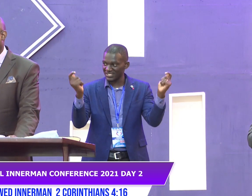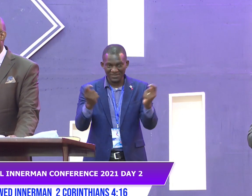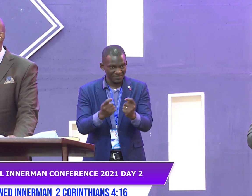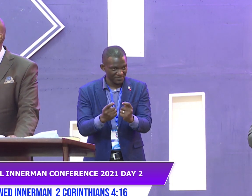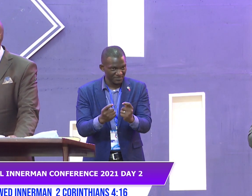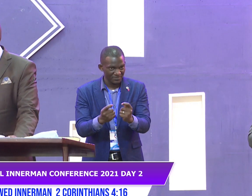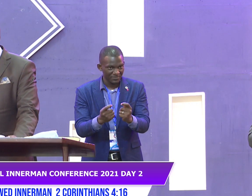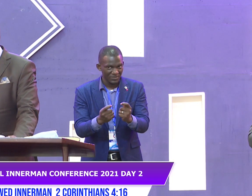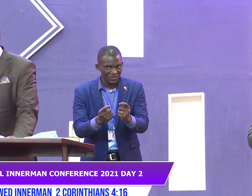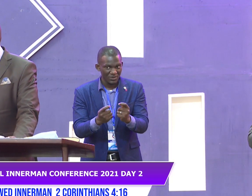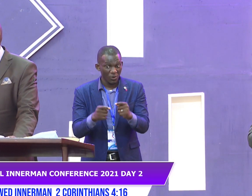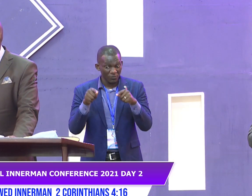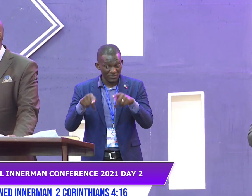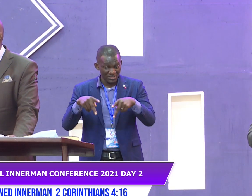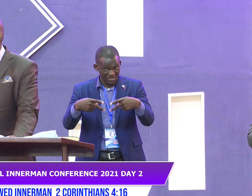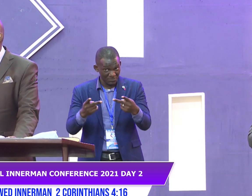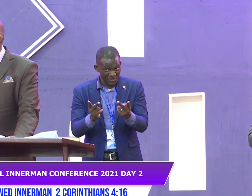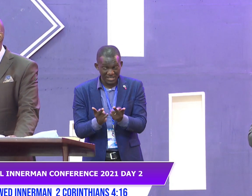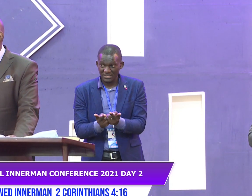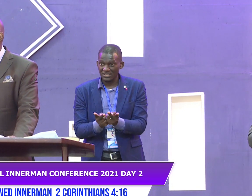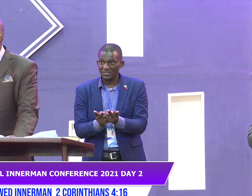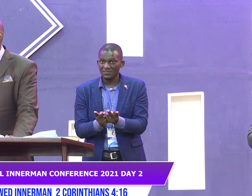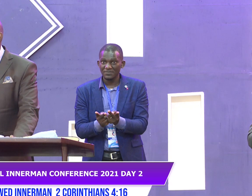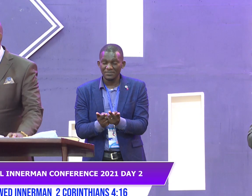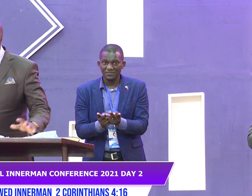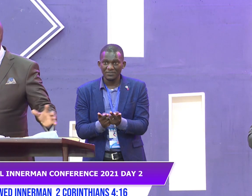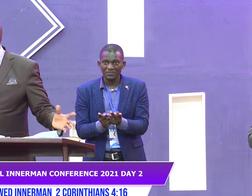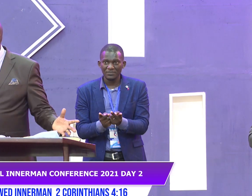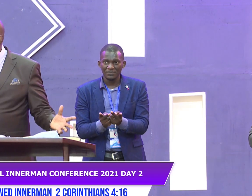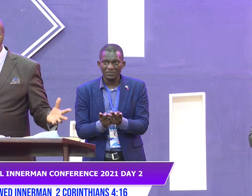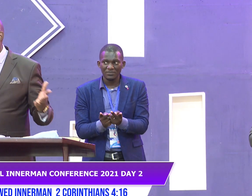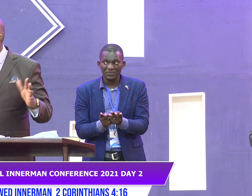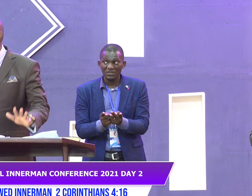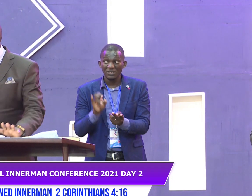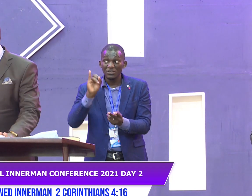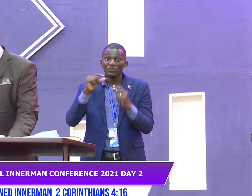team. Of this place.